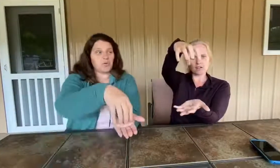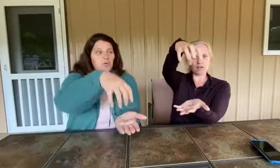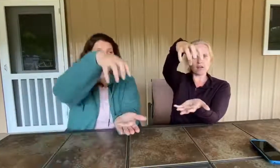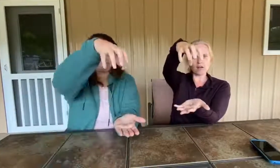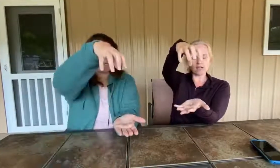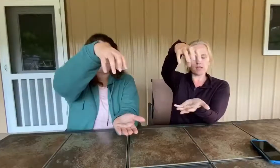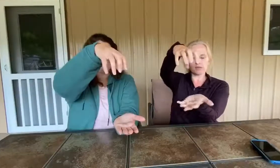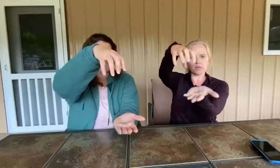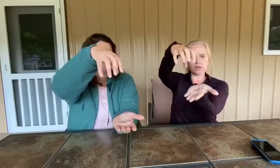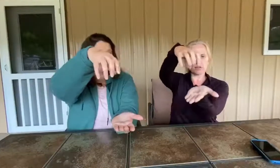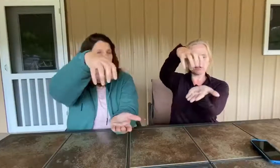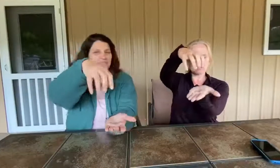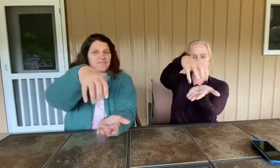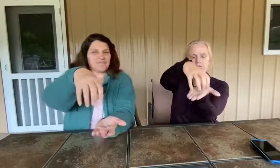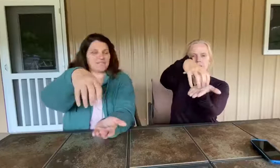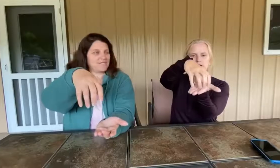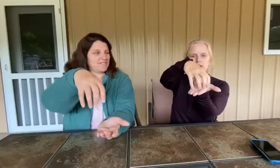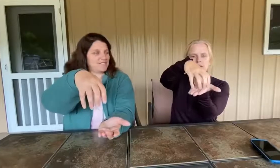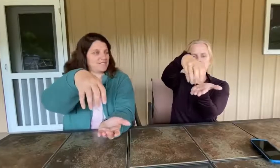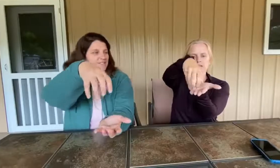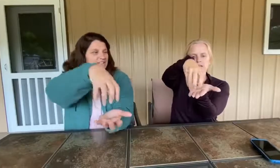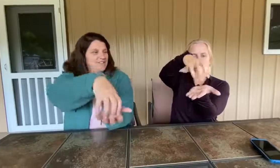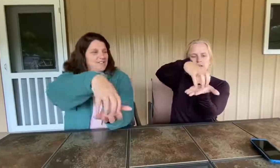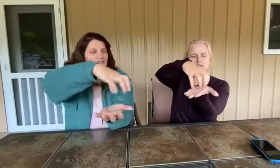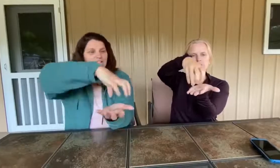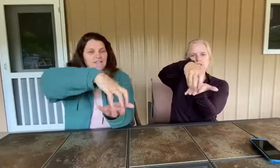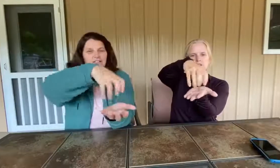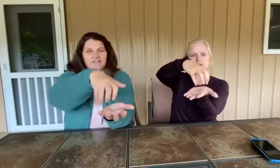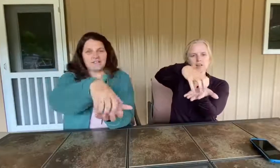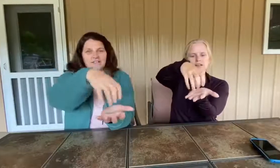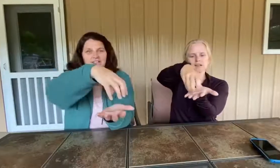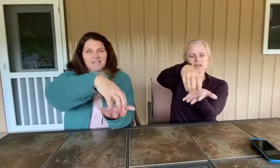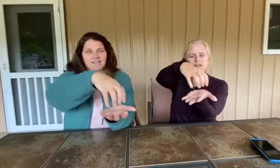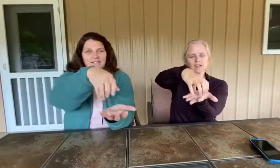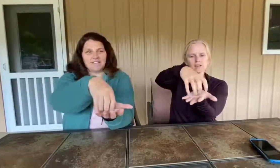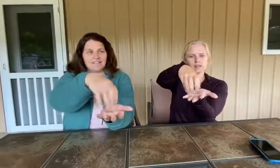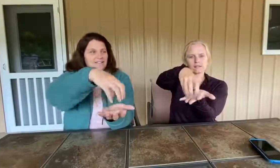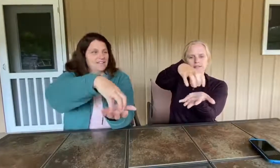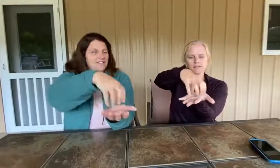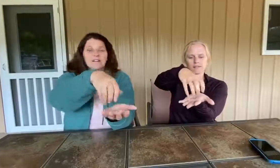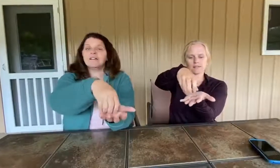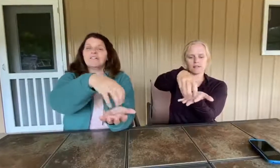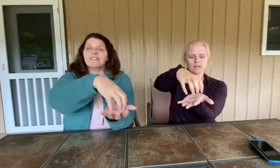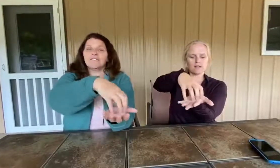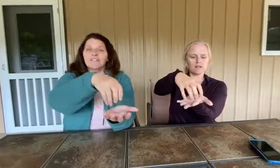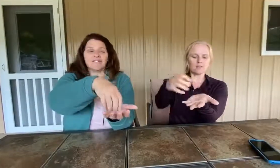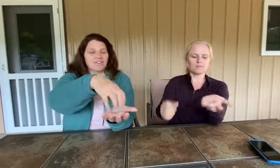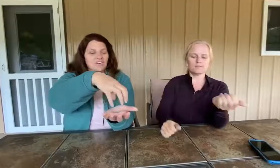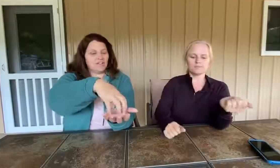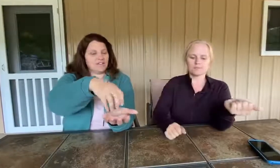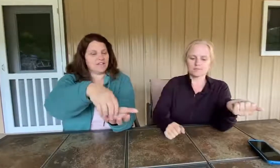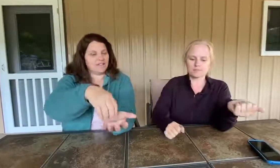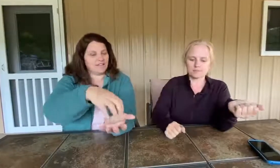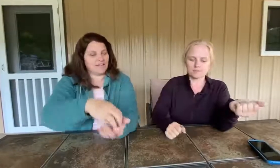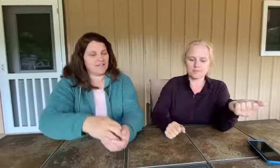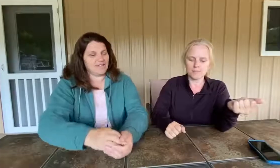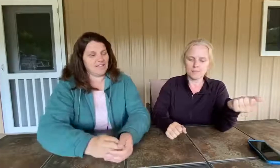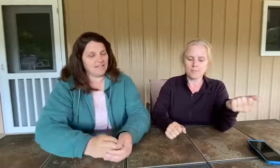claw hand, put it on your other hand, and pretend you're cutting out a cookie. Cookie. Cookie.